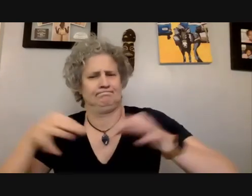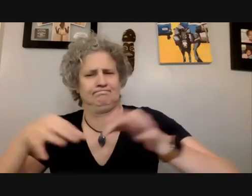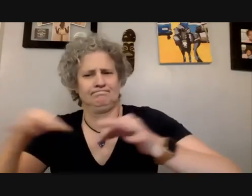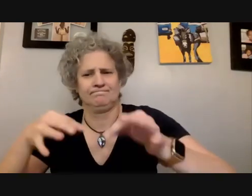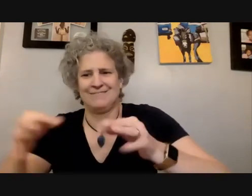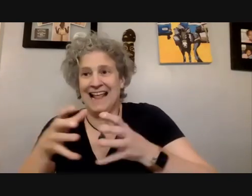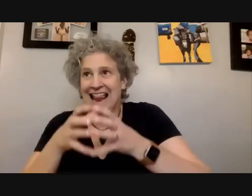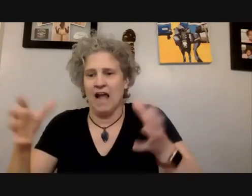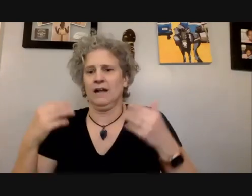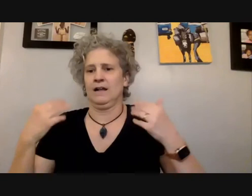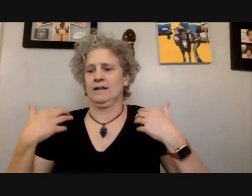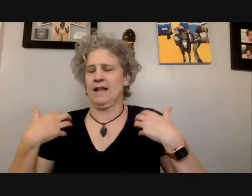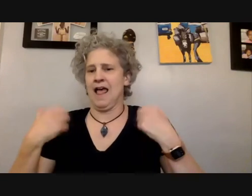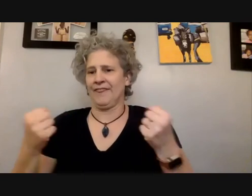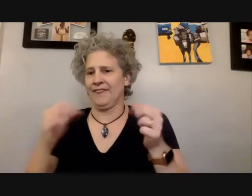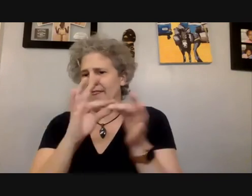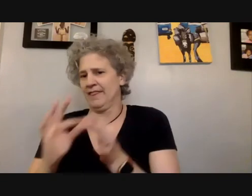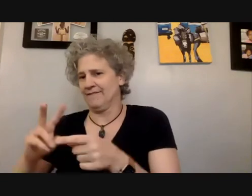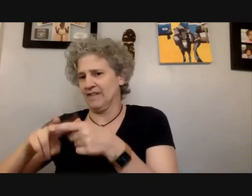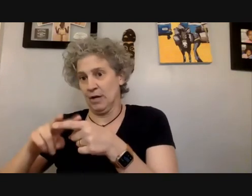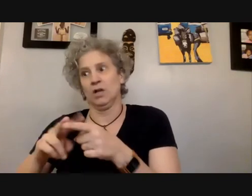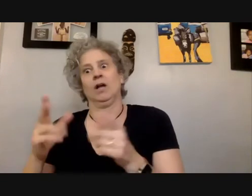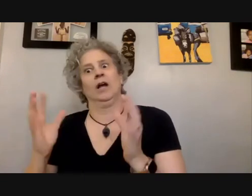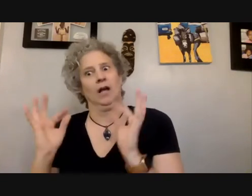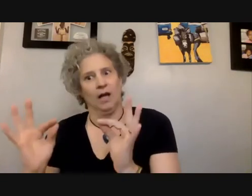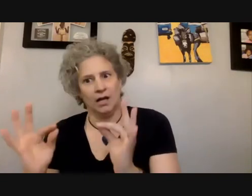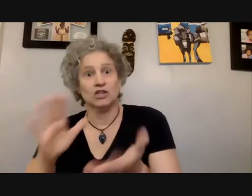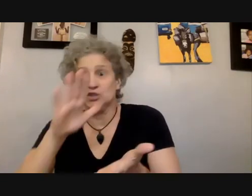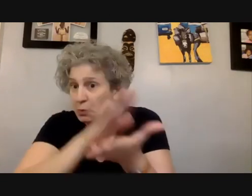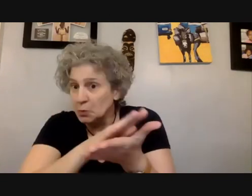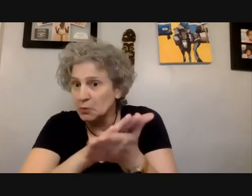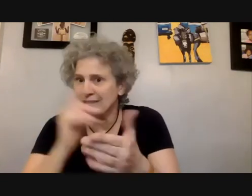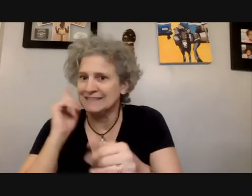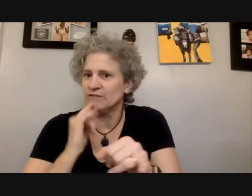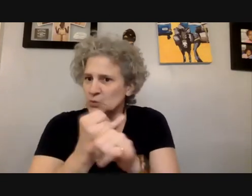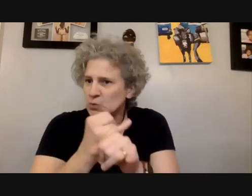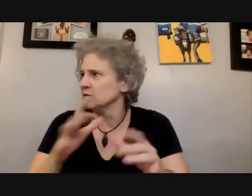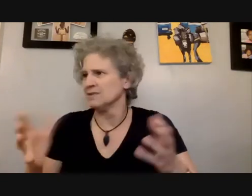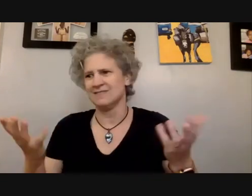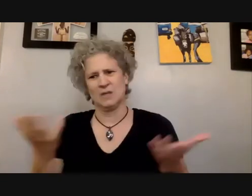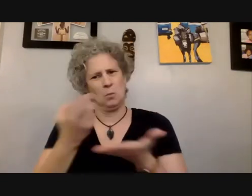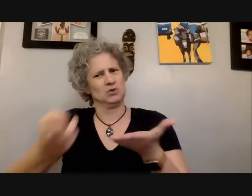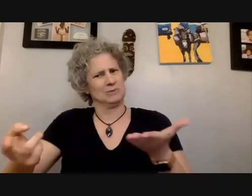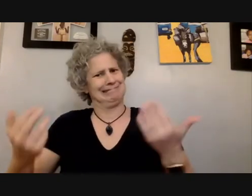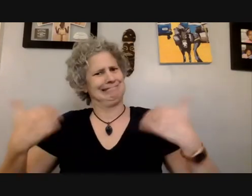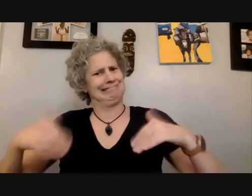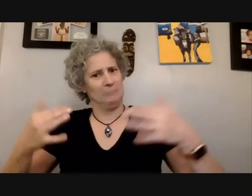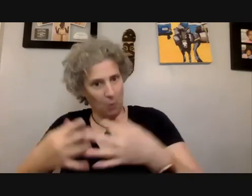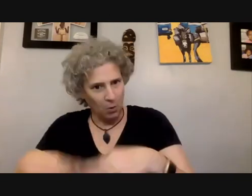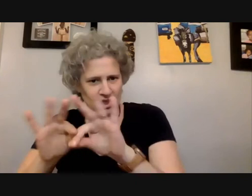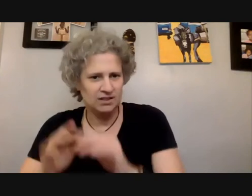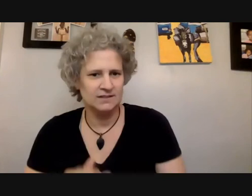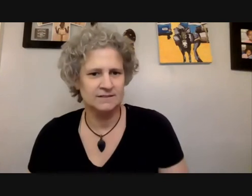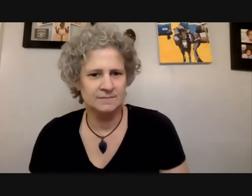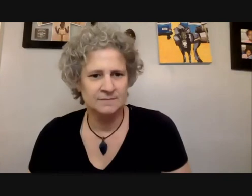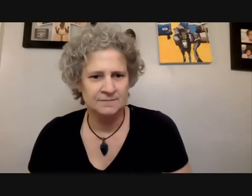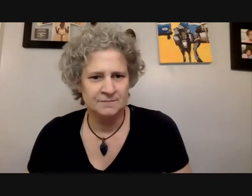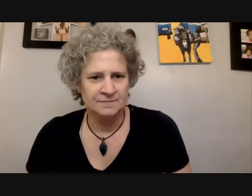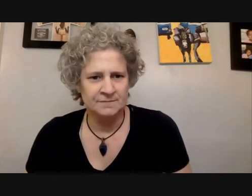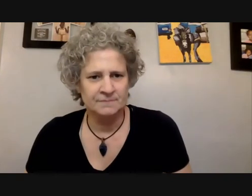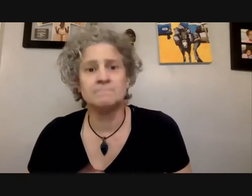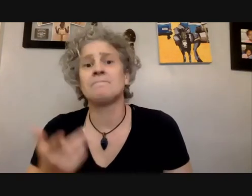dictionaries, websites, apps, things like that. One woman in particular who does a really good job, and we'll show you that resource at the end of